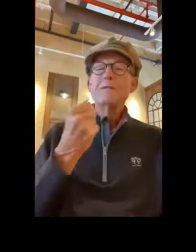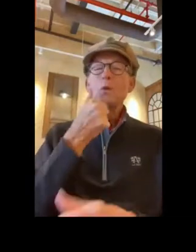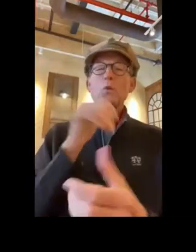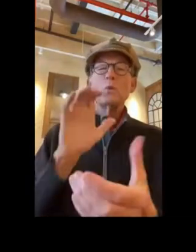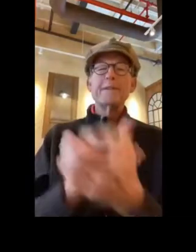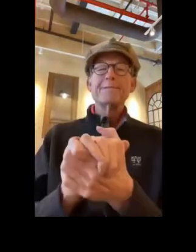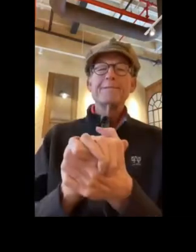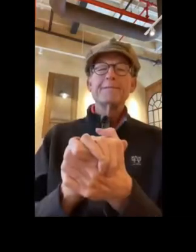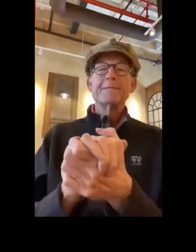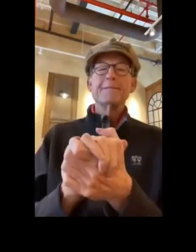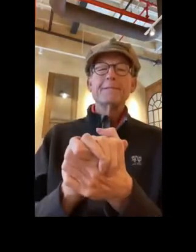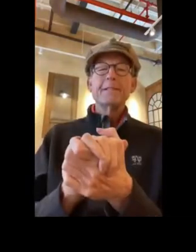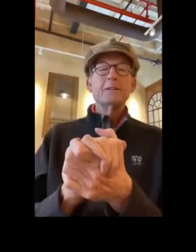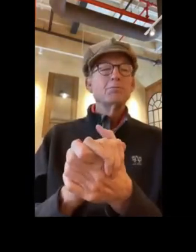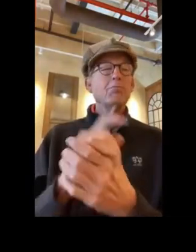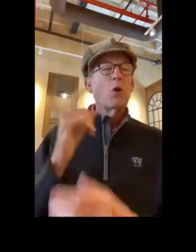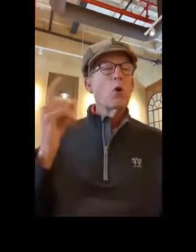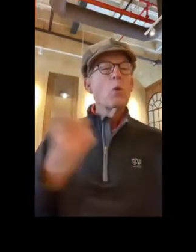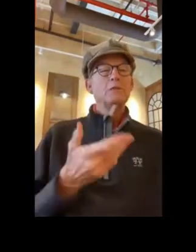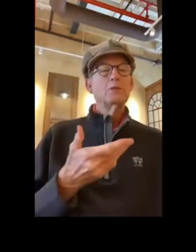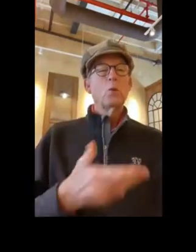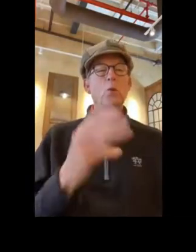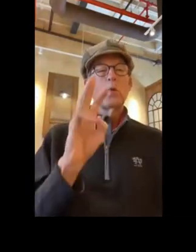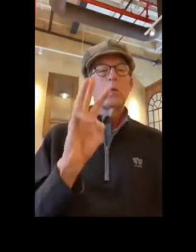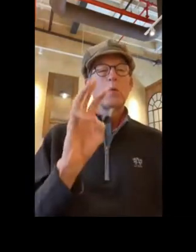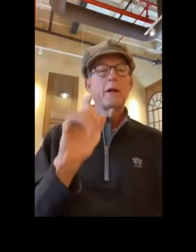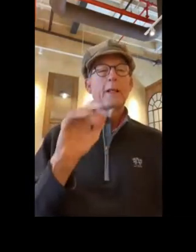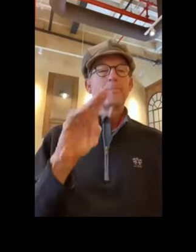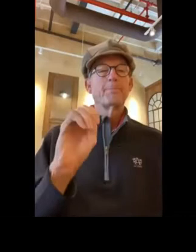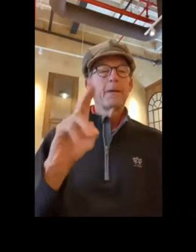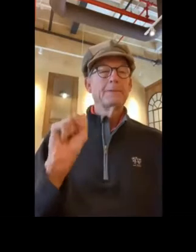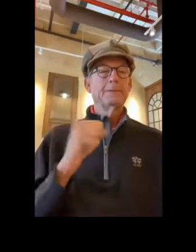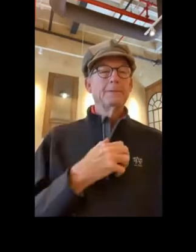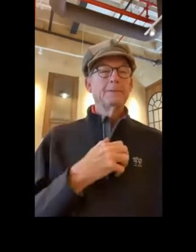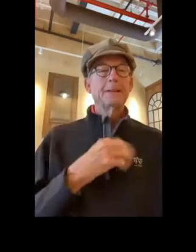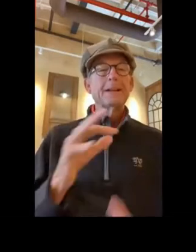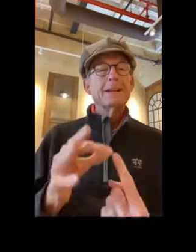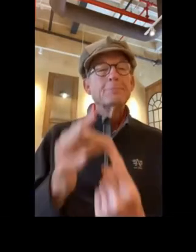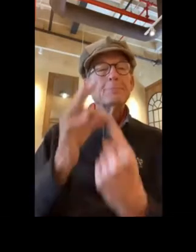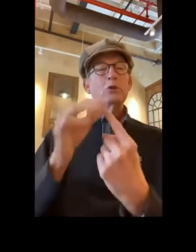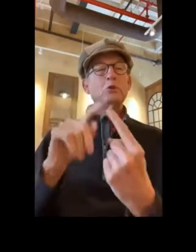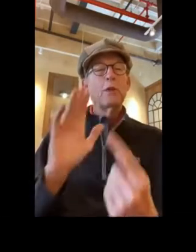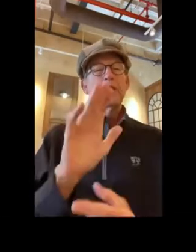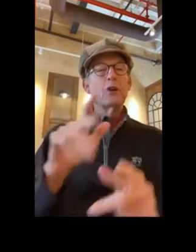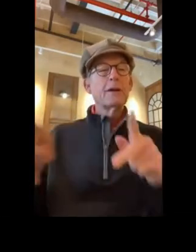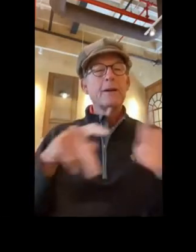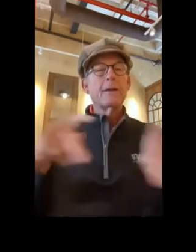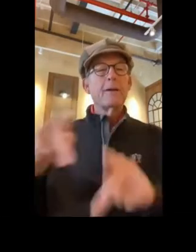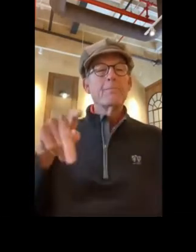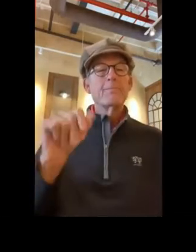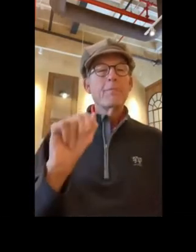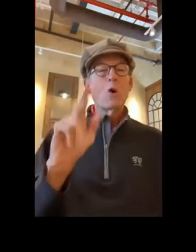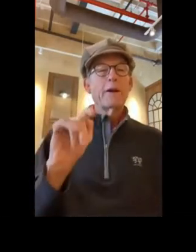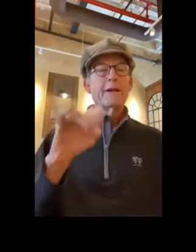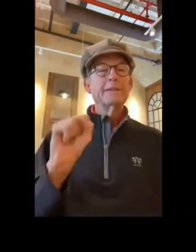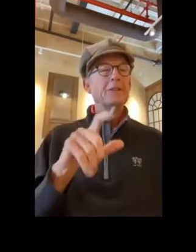Lynch and his beautiful wife always welcomed us, especially to